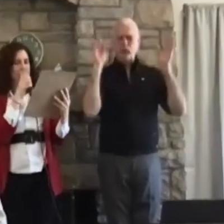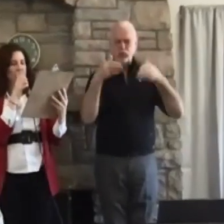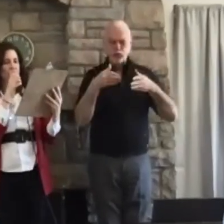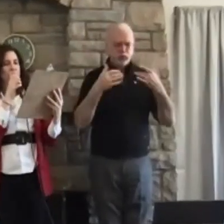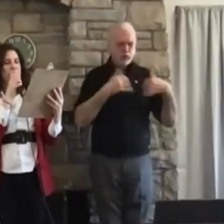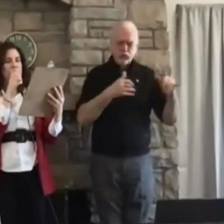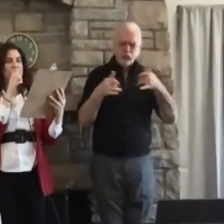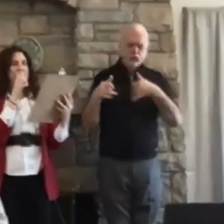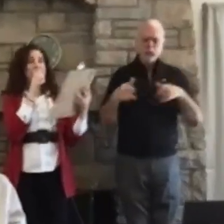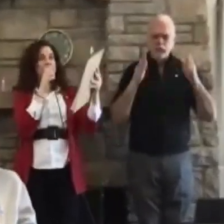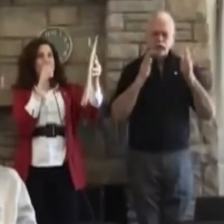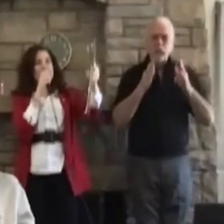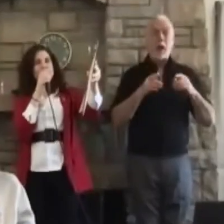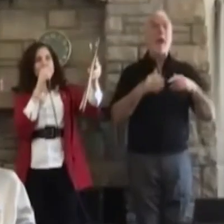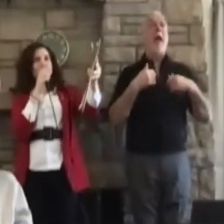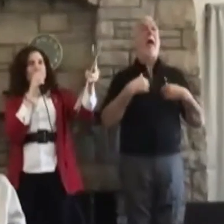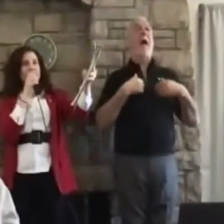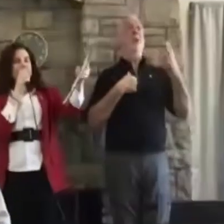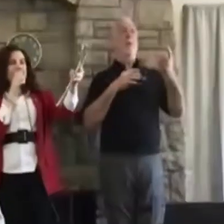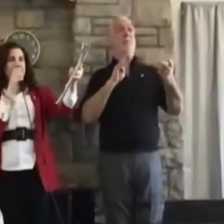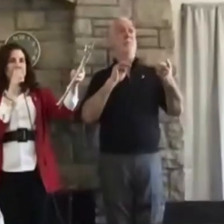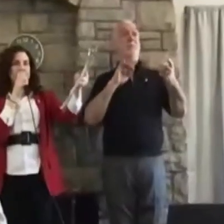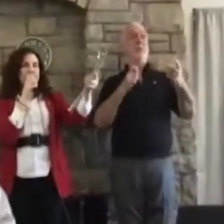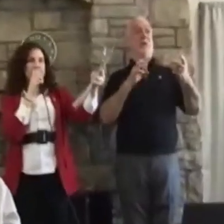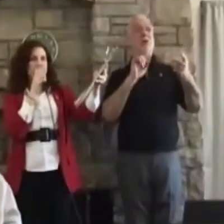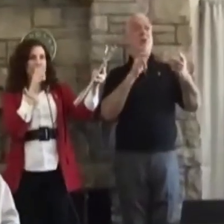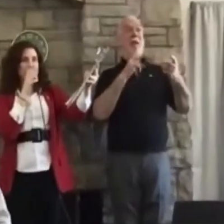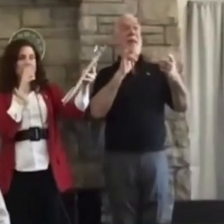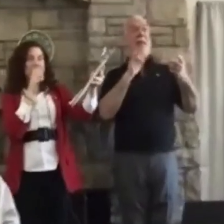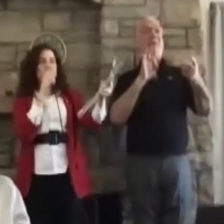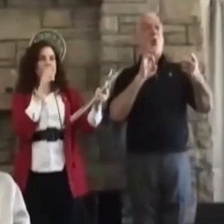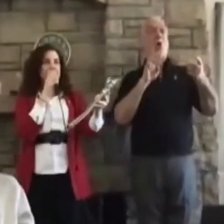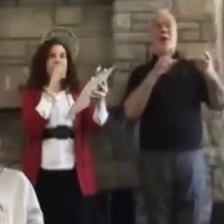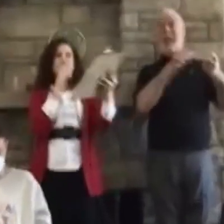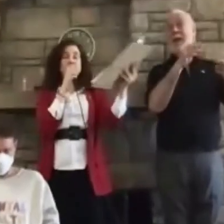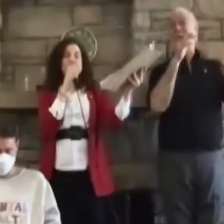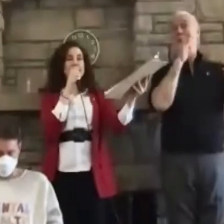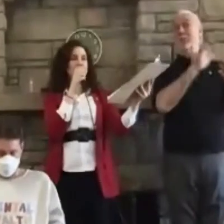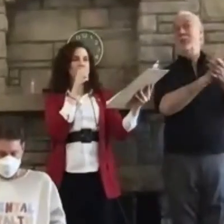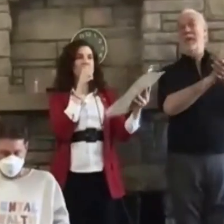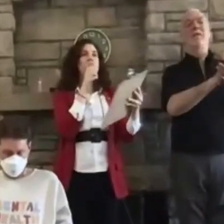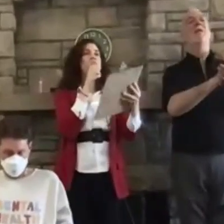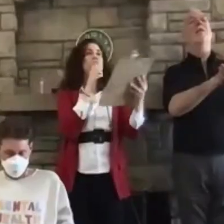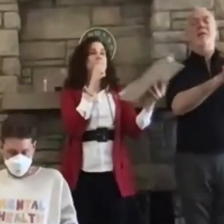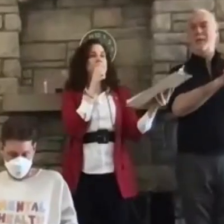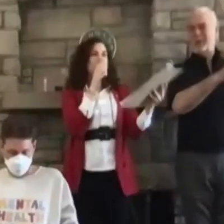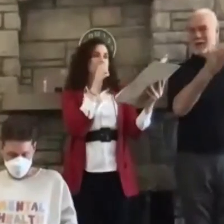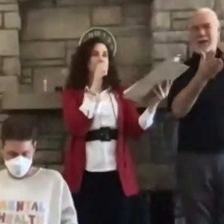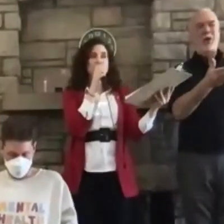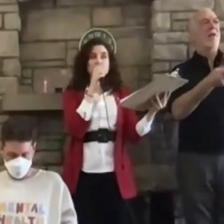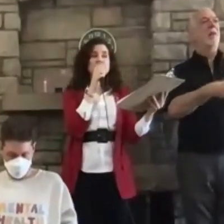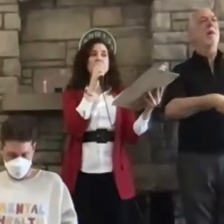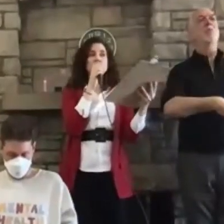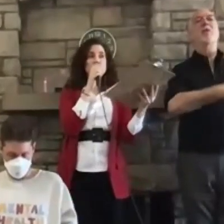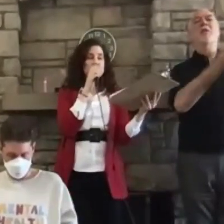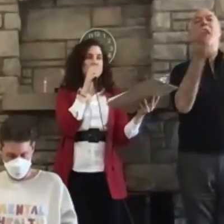every age. We also have Nick Schillingford and his lovely spouse who are here and who supplied us with free